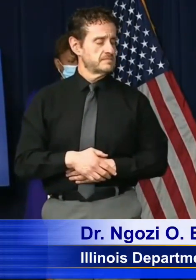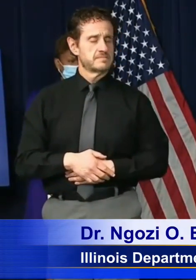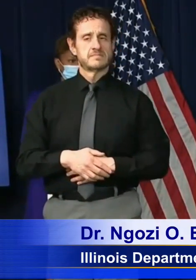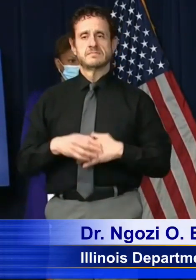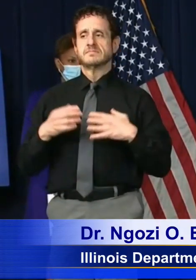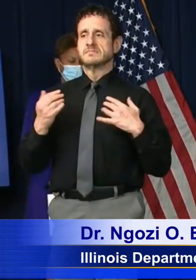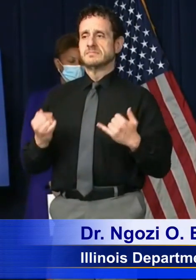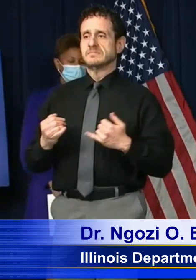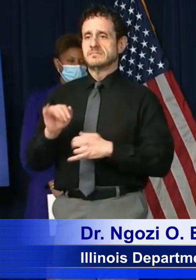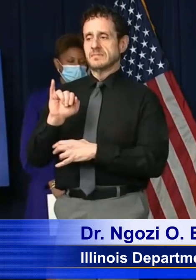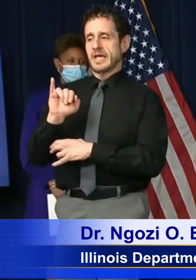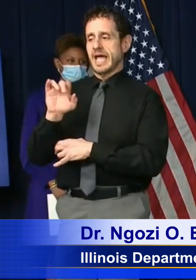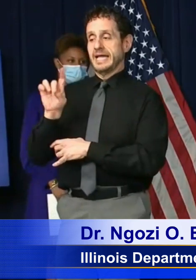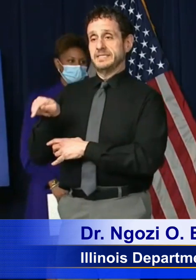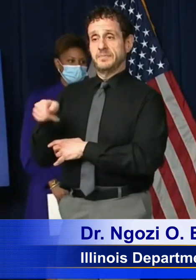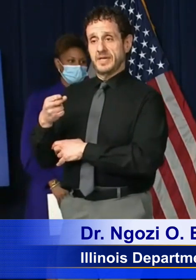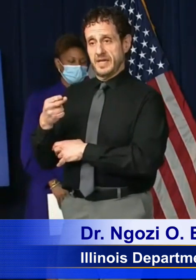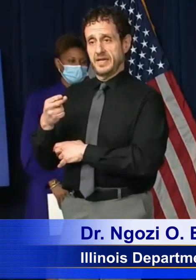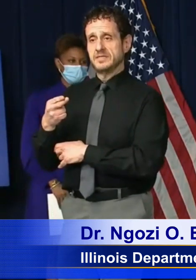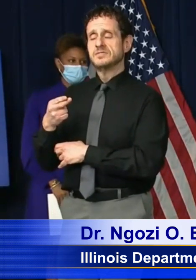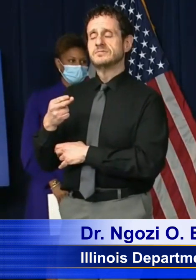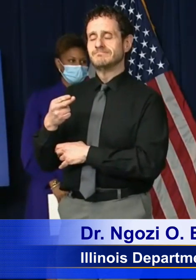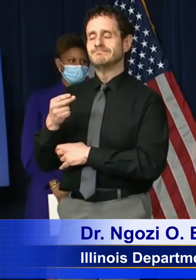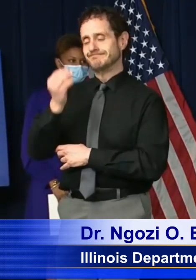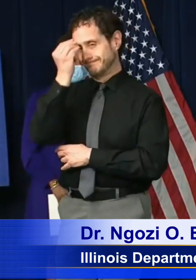Today, IDPH reports